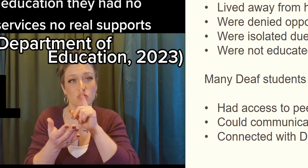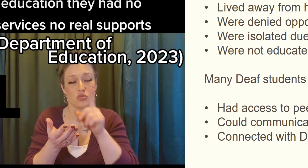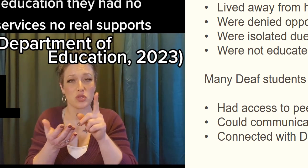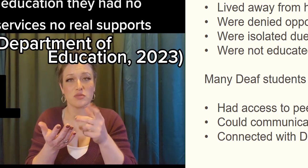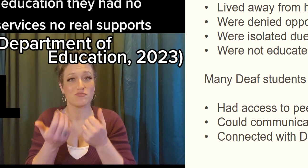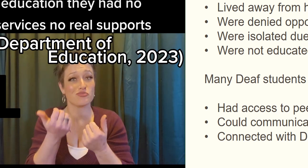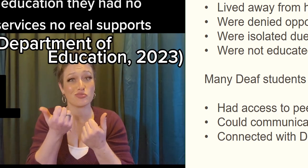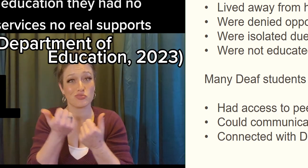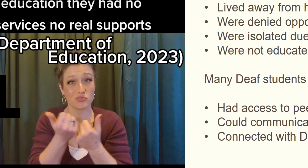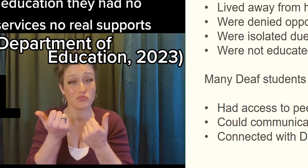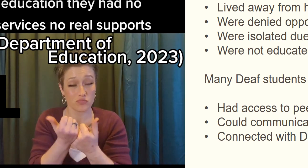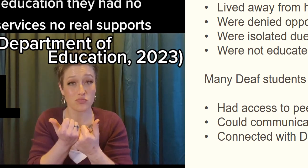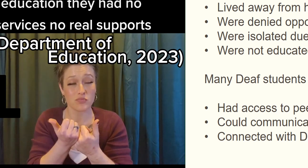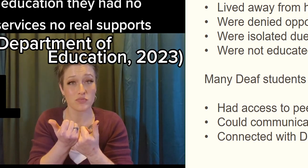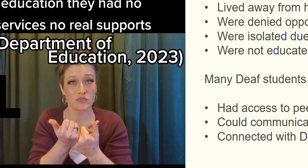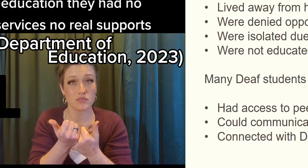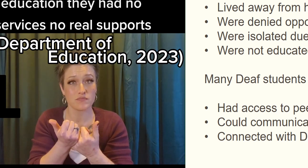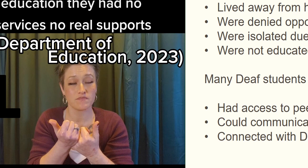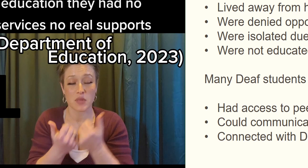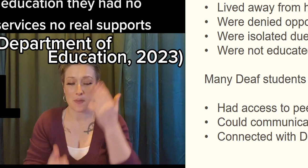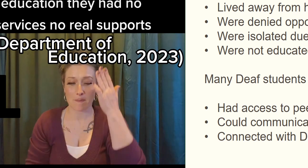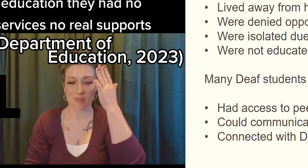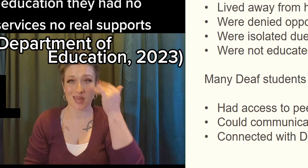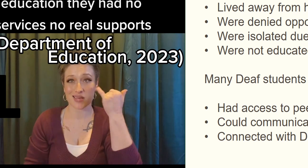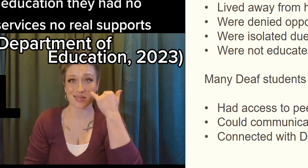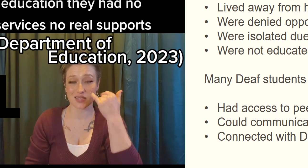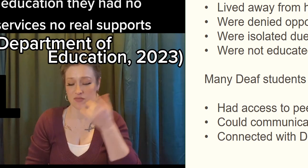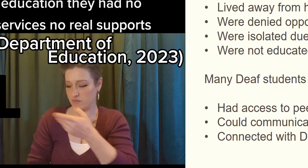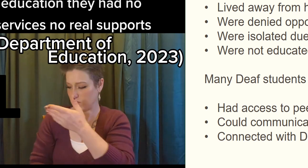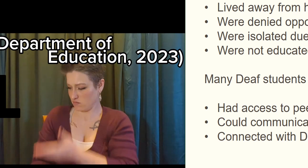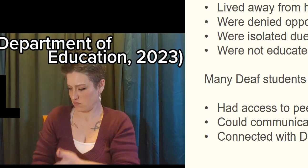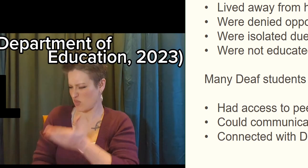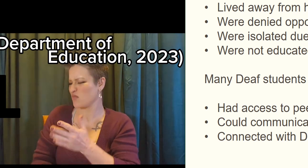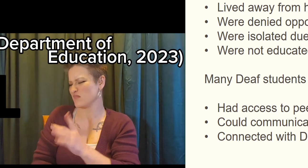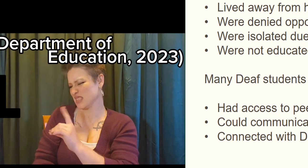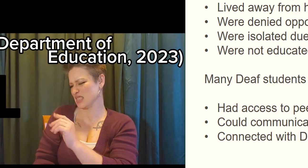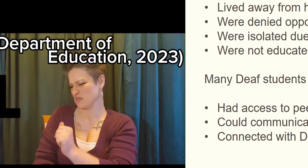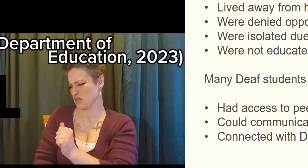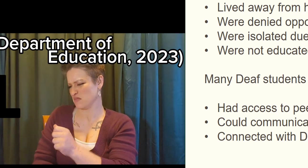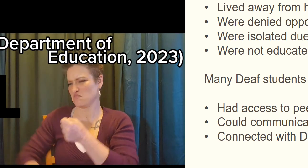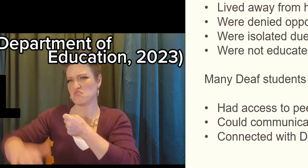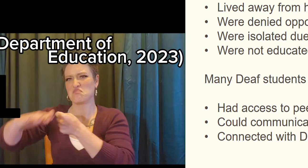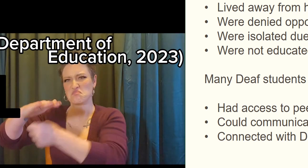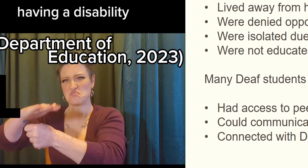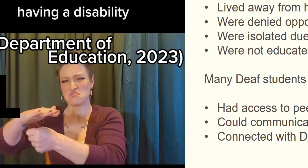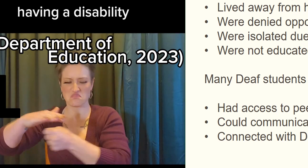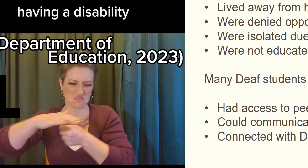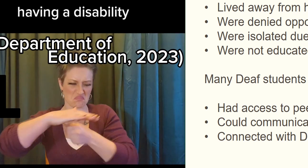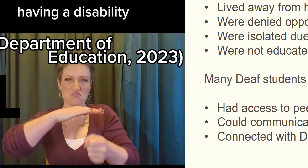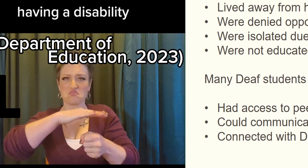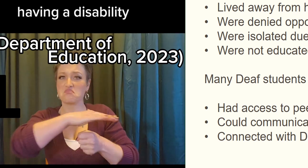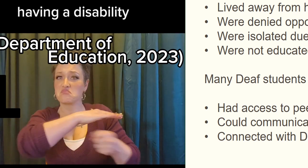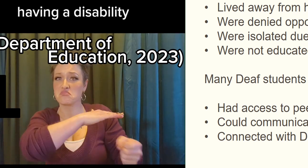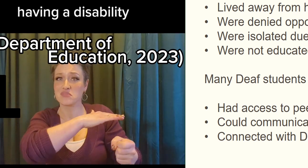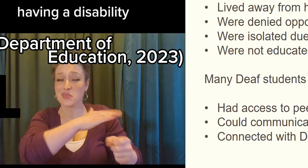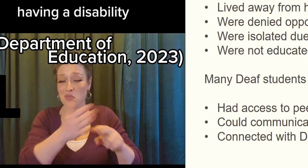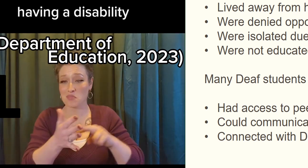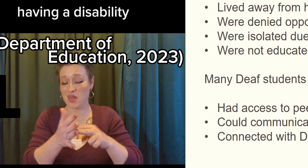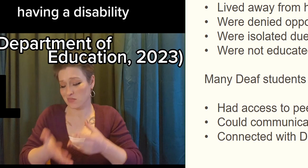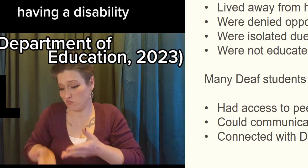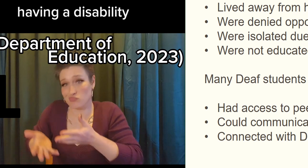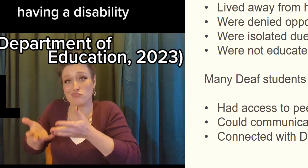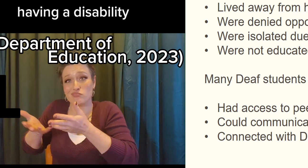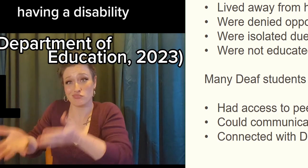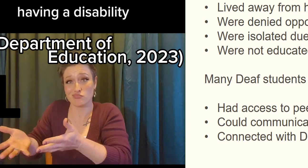services, no real supports. If a student was identified as